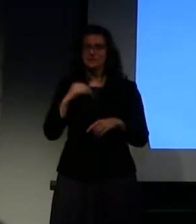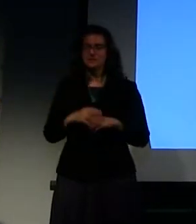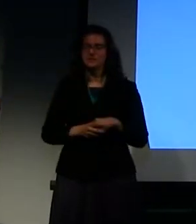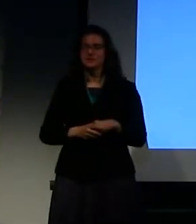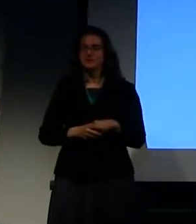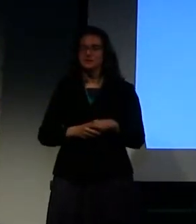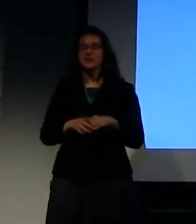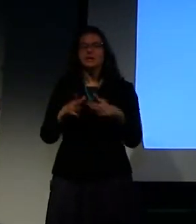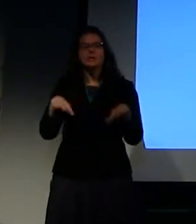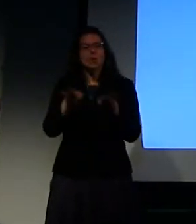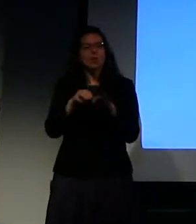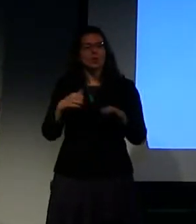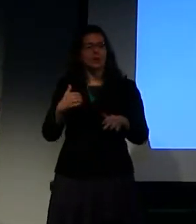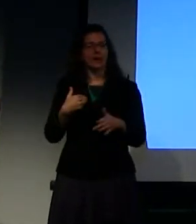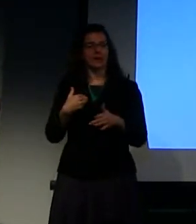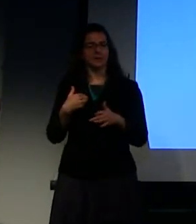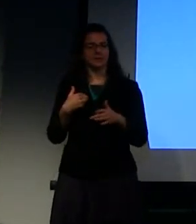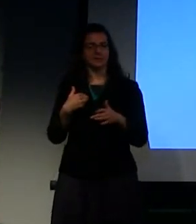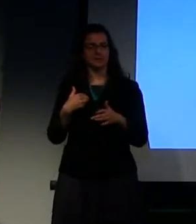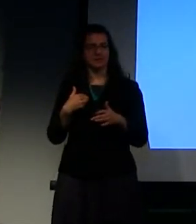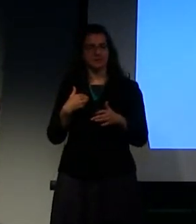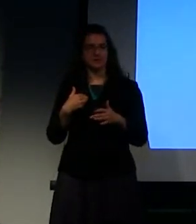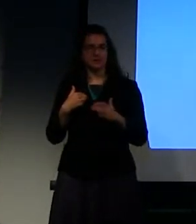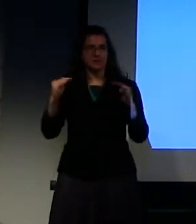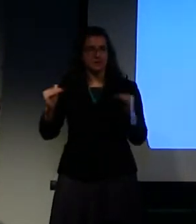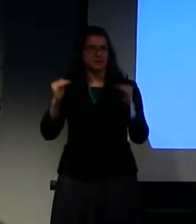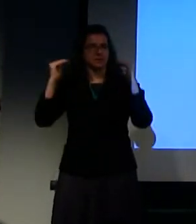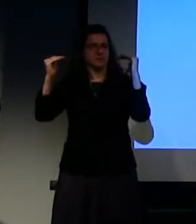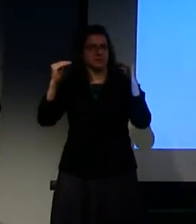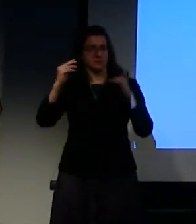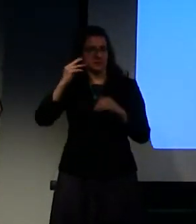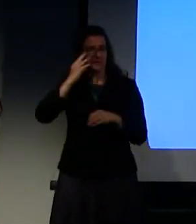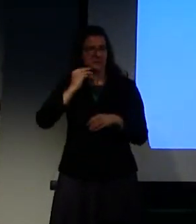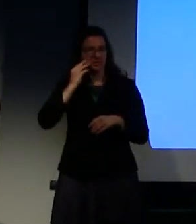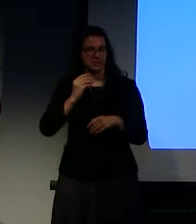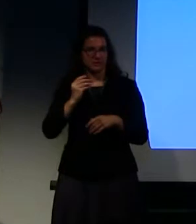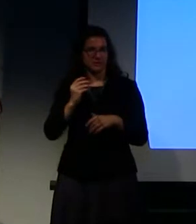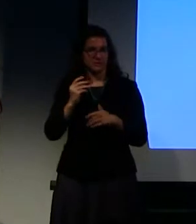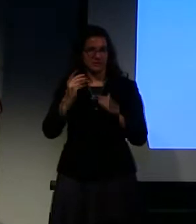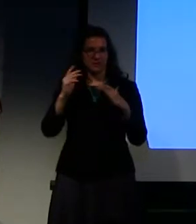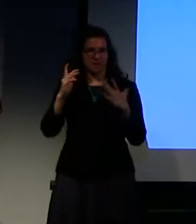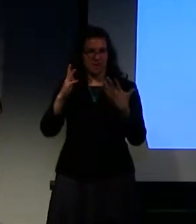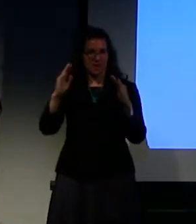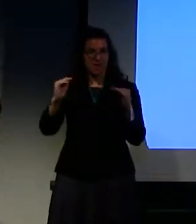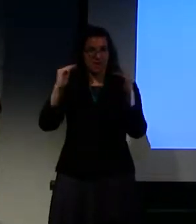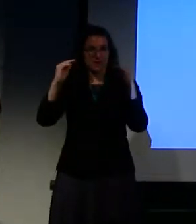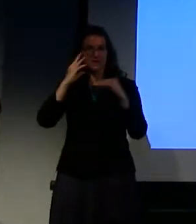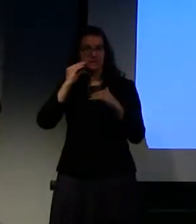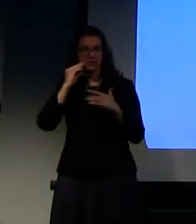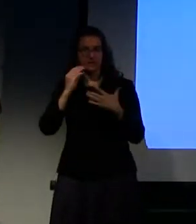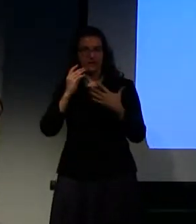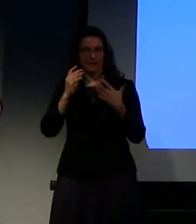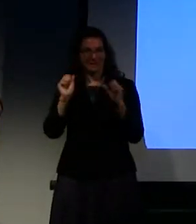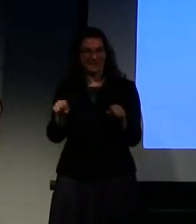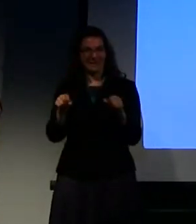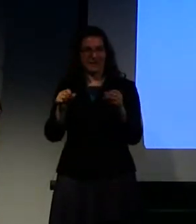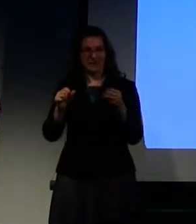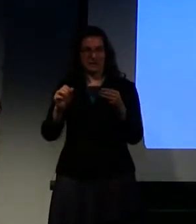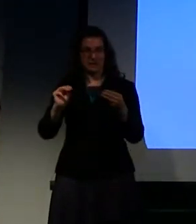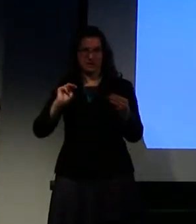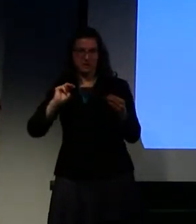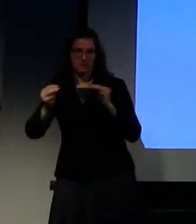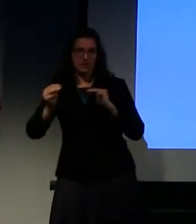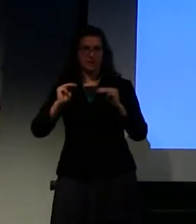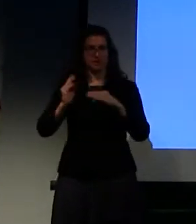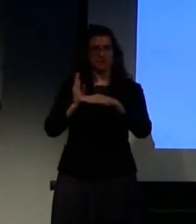It's important to have aesthetic experiences in general because the aesthetic experiences that mediate are sometimes between what we live and what